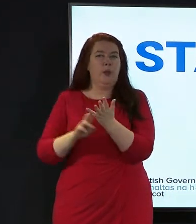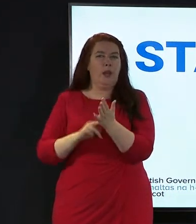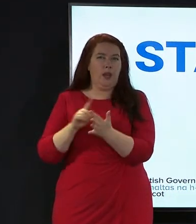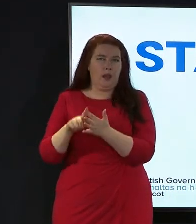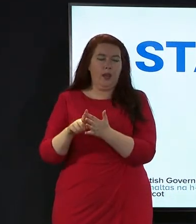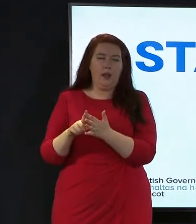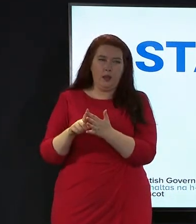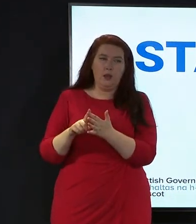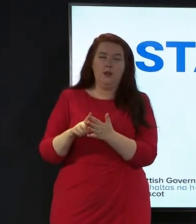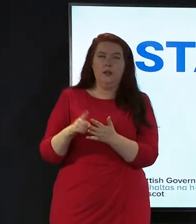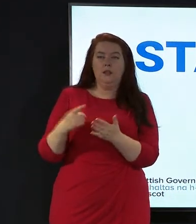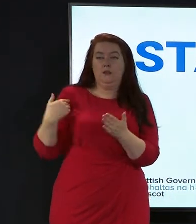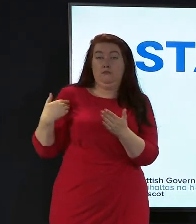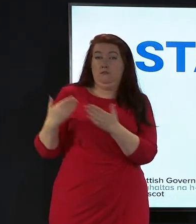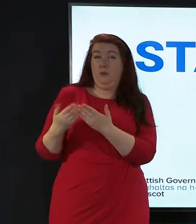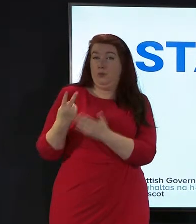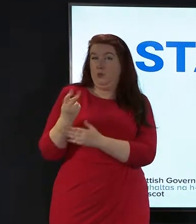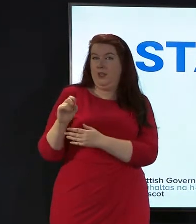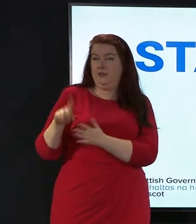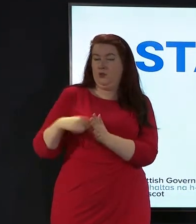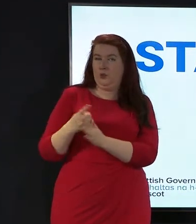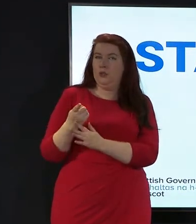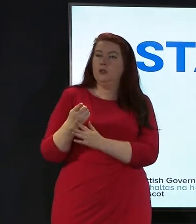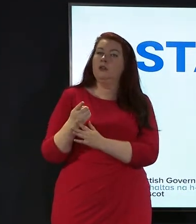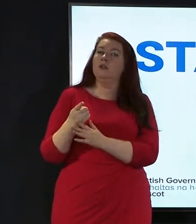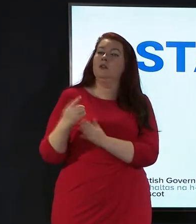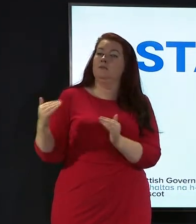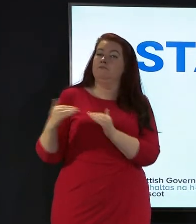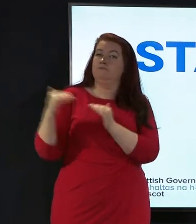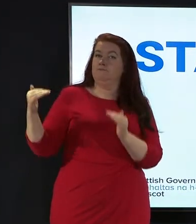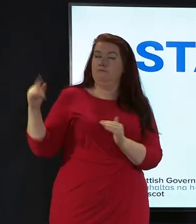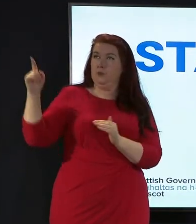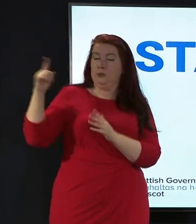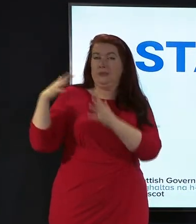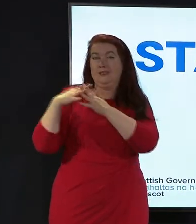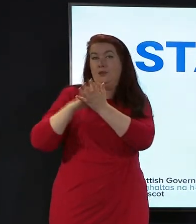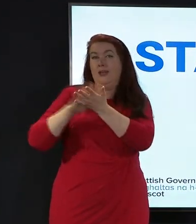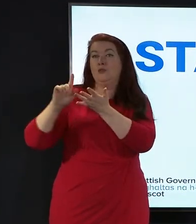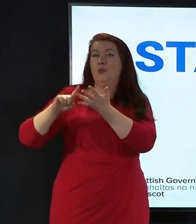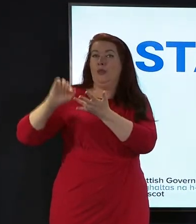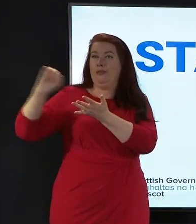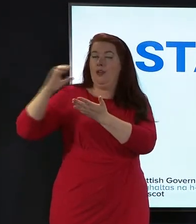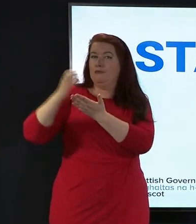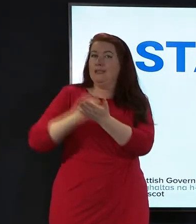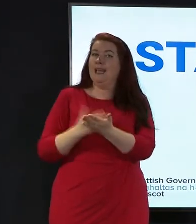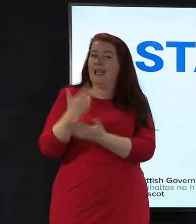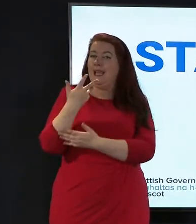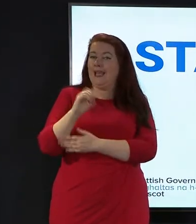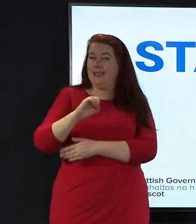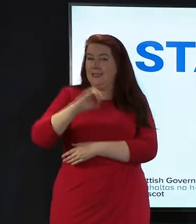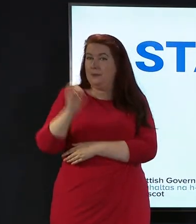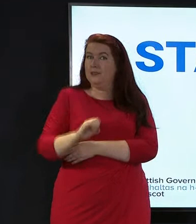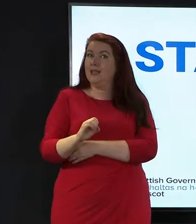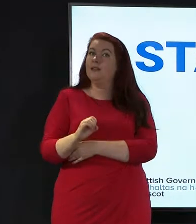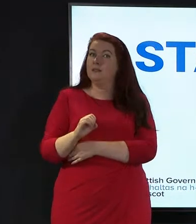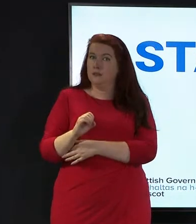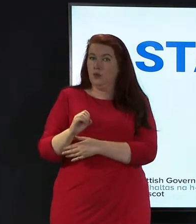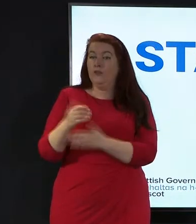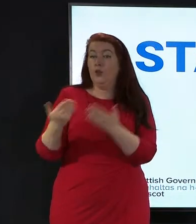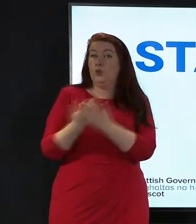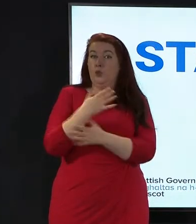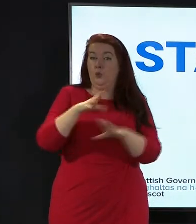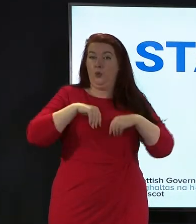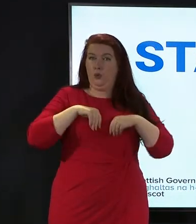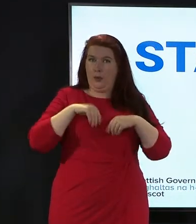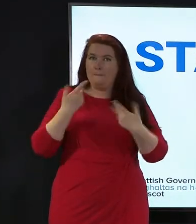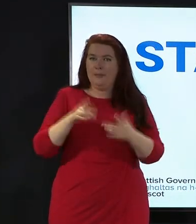this shortly, against the WHO criteria of 80% of new cases having close contacts traced